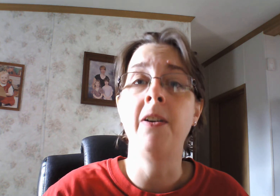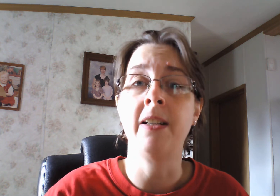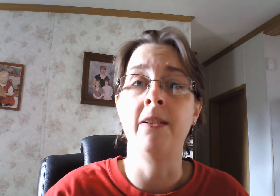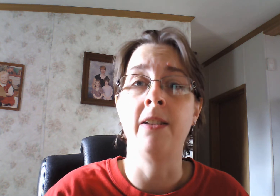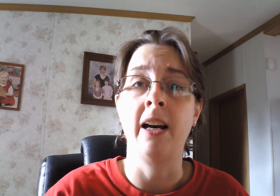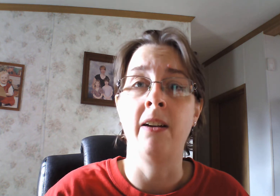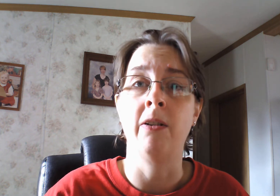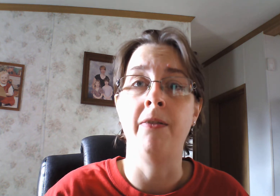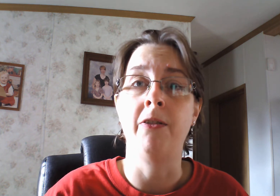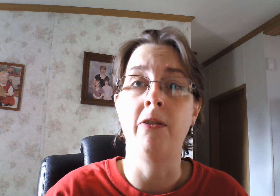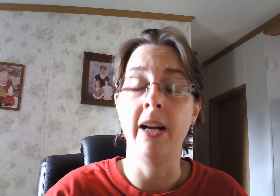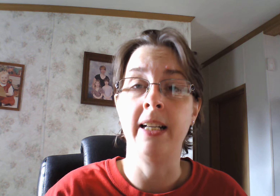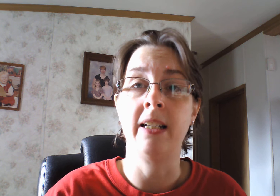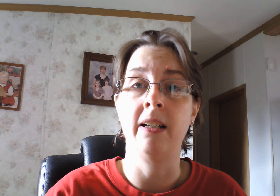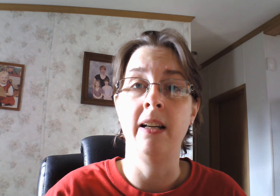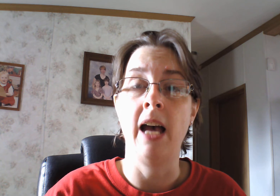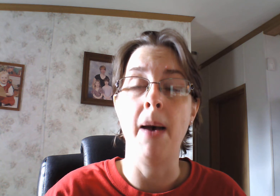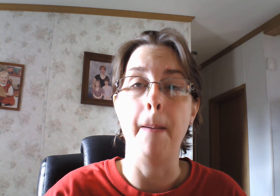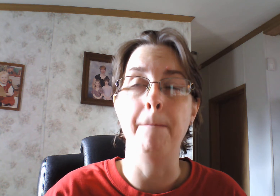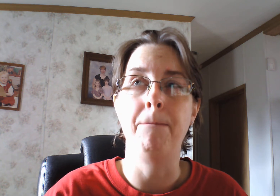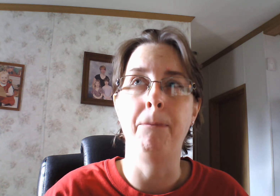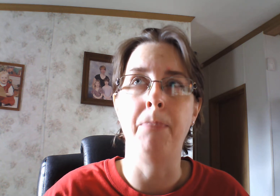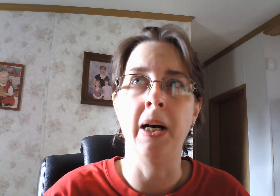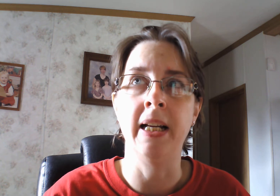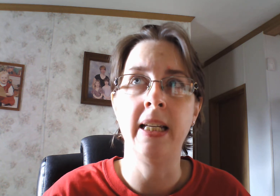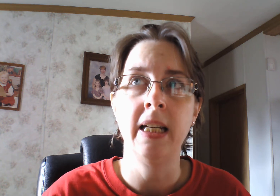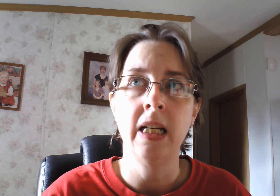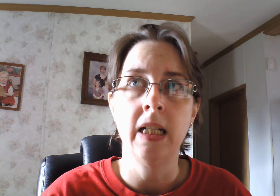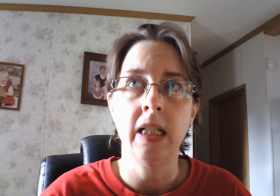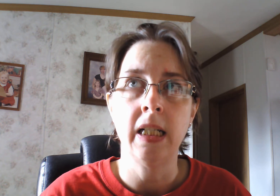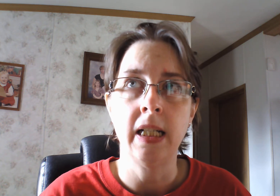under the category of grace, but